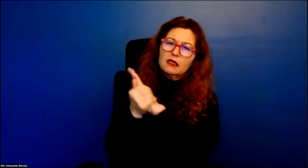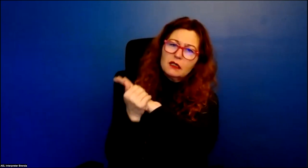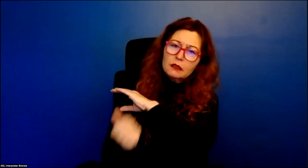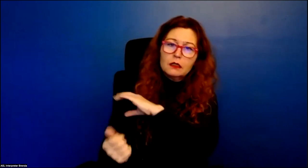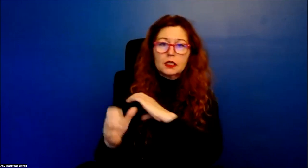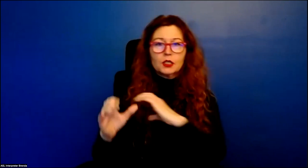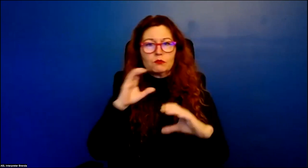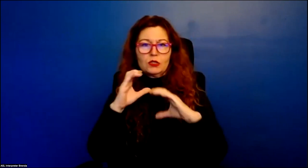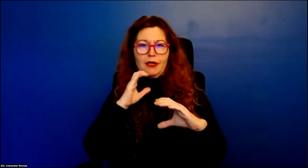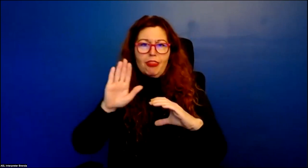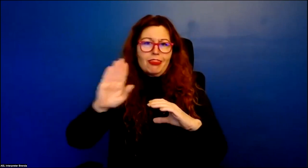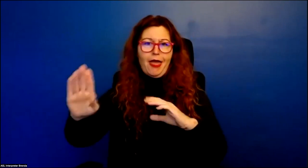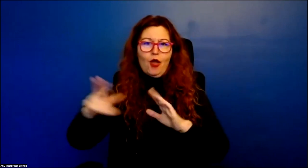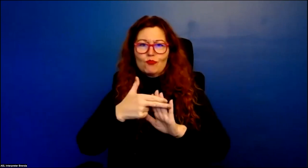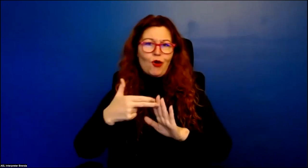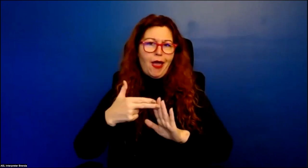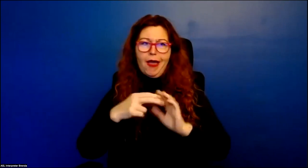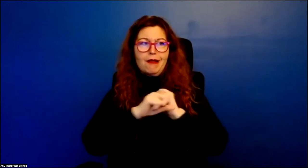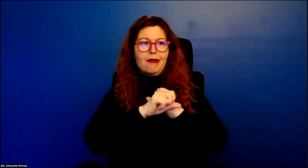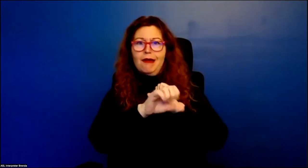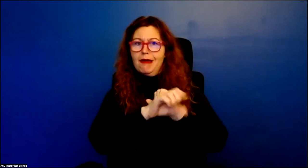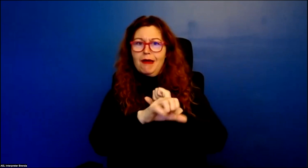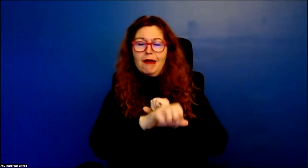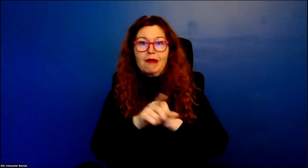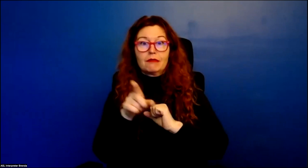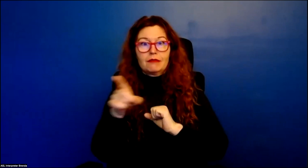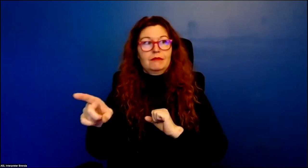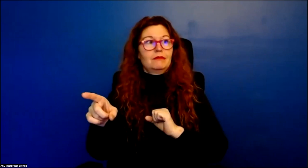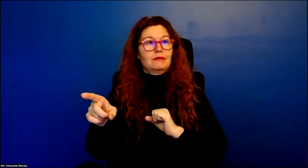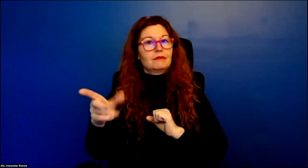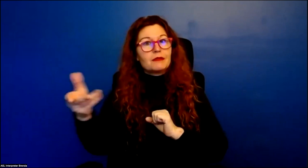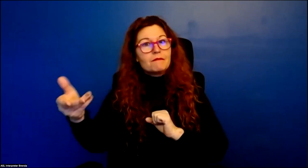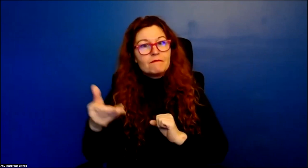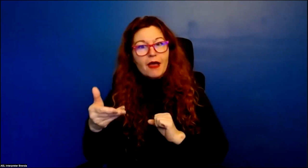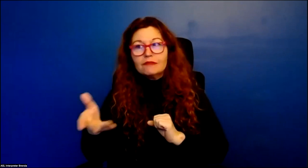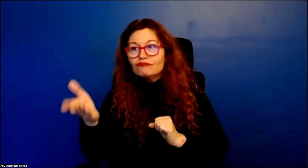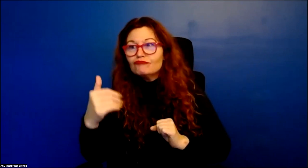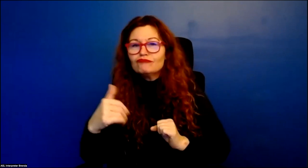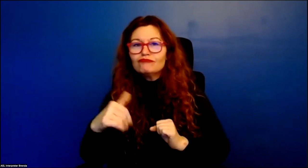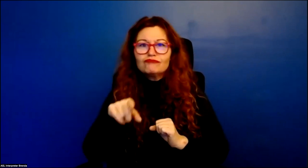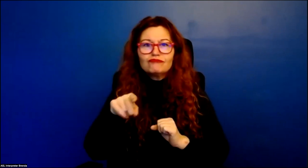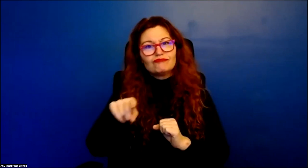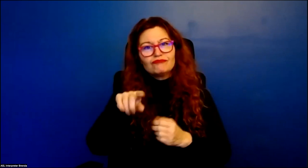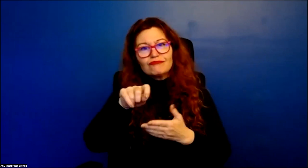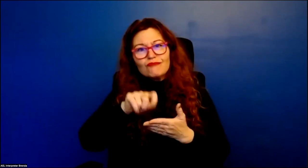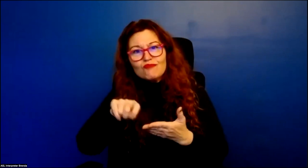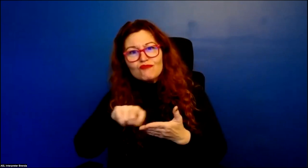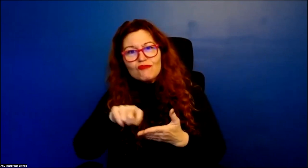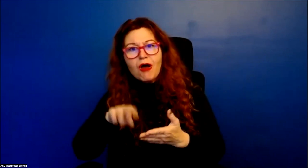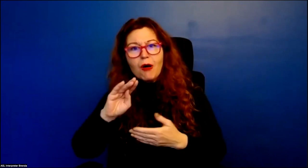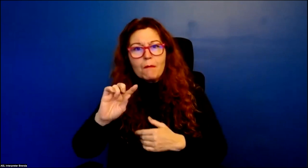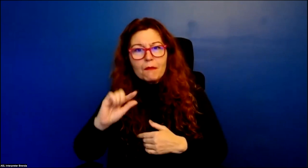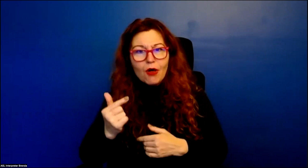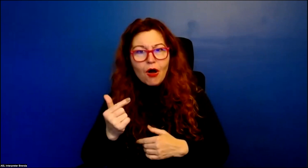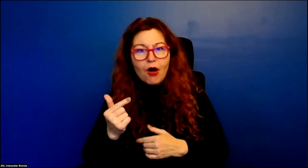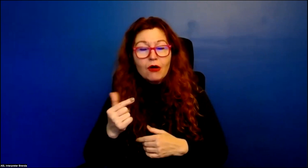over this. And all these people are inviting me in because they want to know, how did you write a blog post